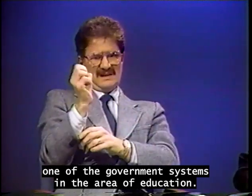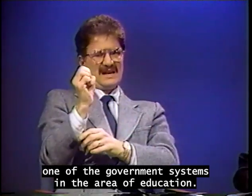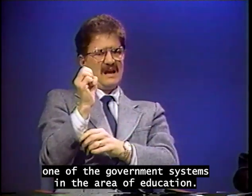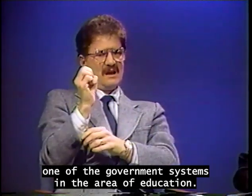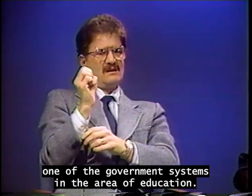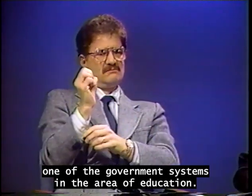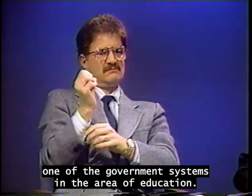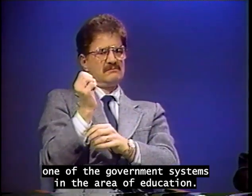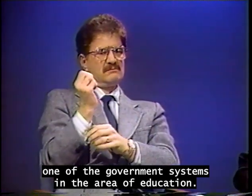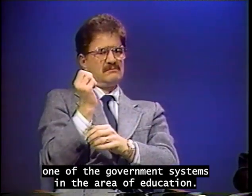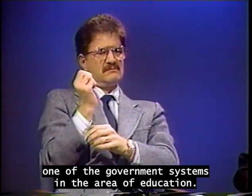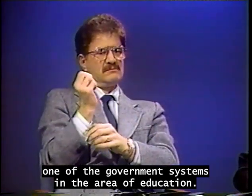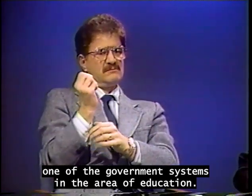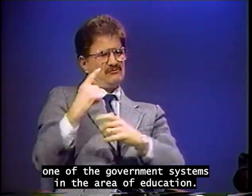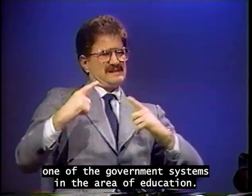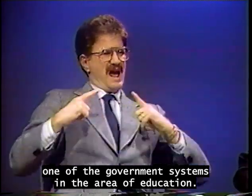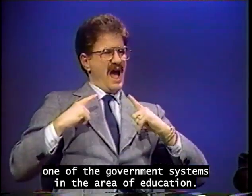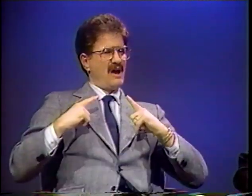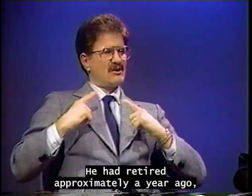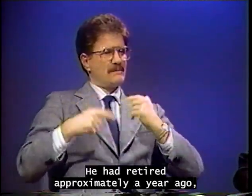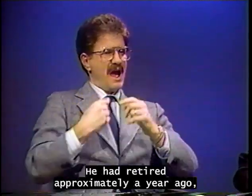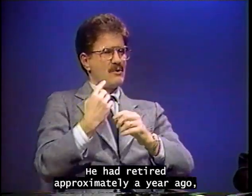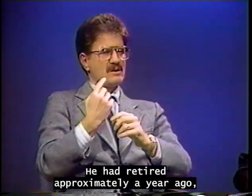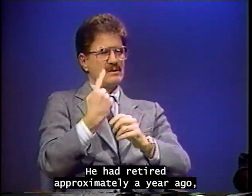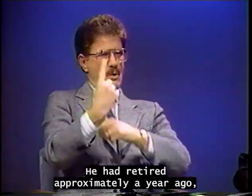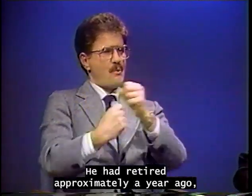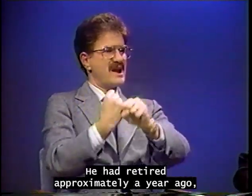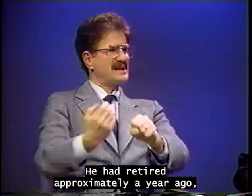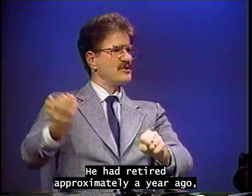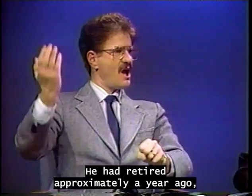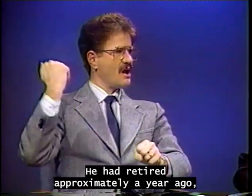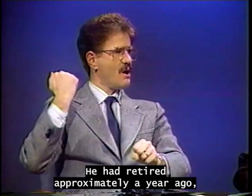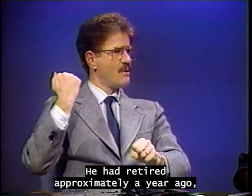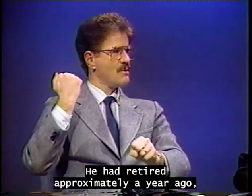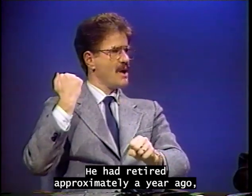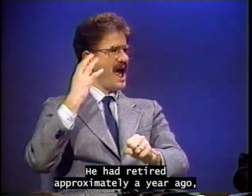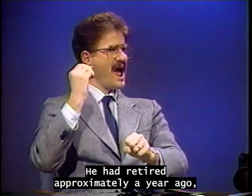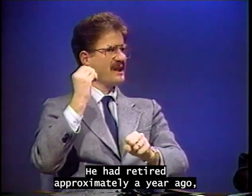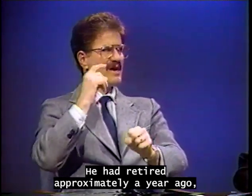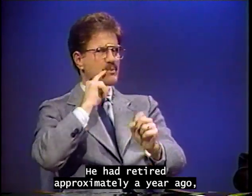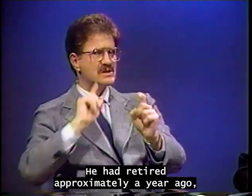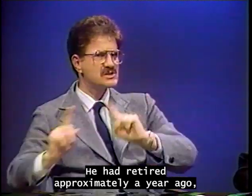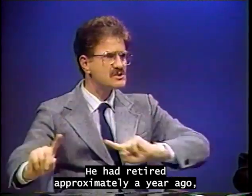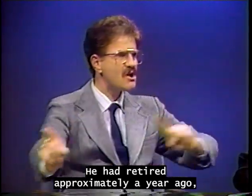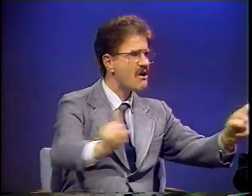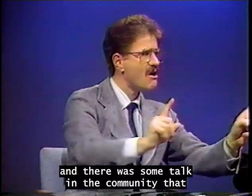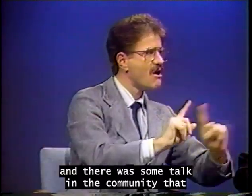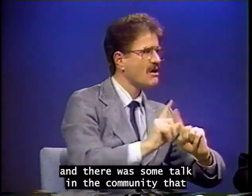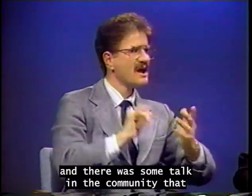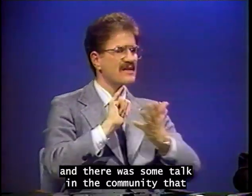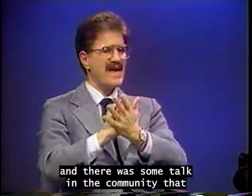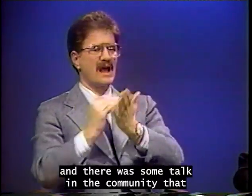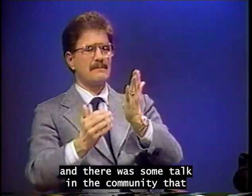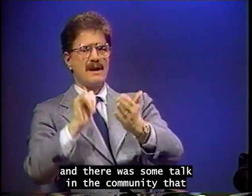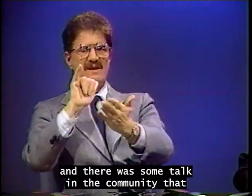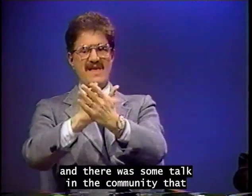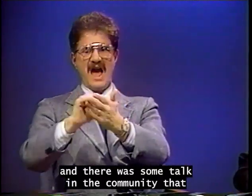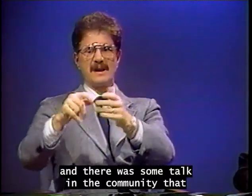in the area of education. He had retired approximately a year ago, and there was some talk in the community